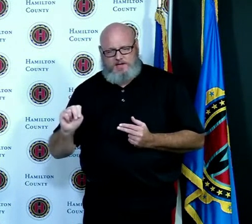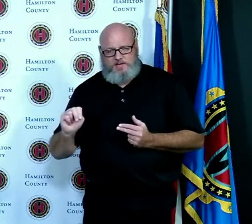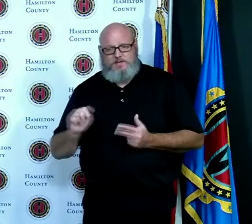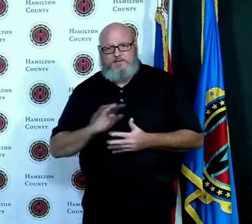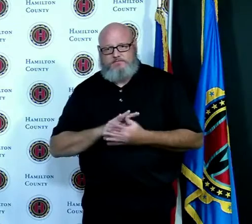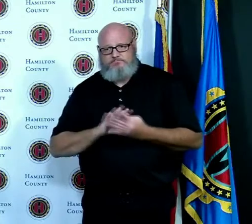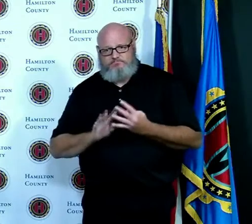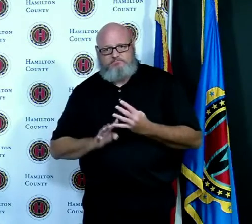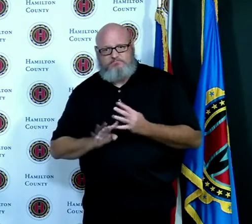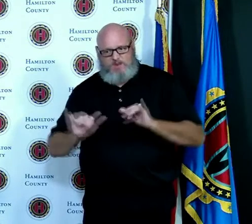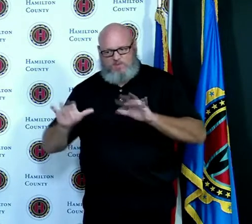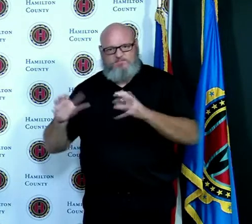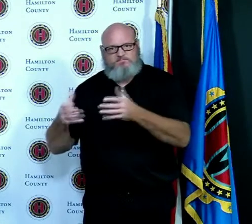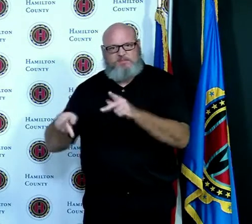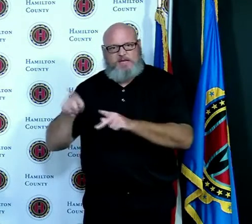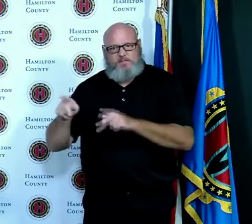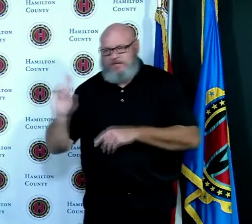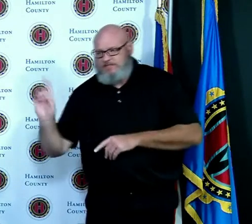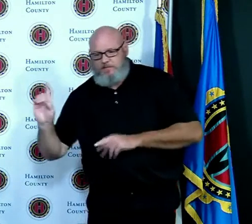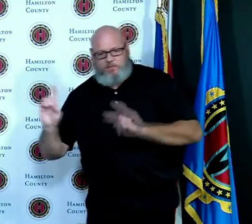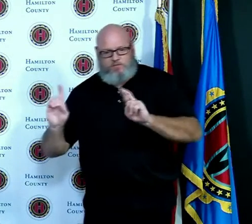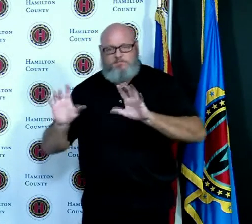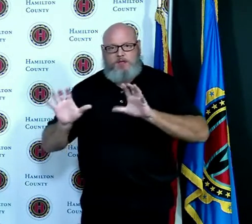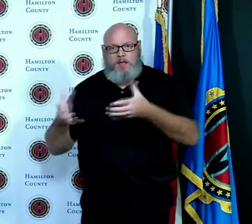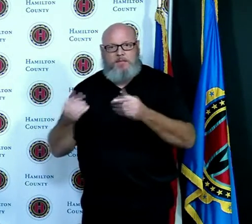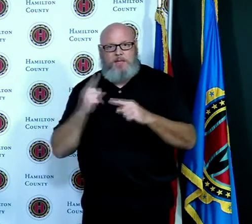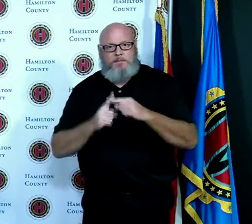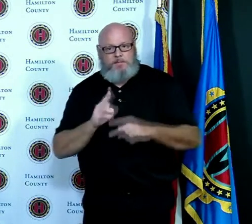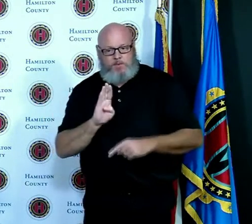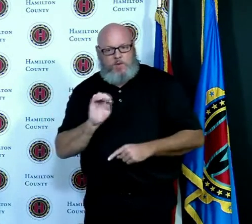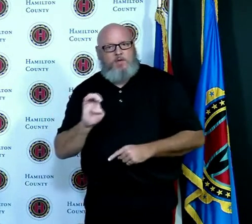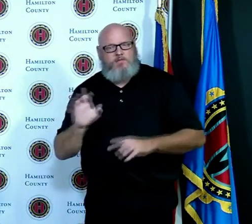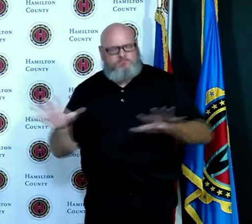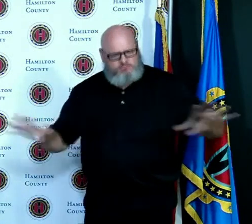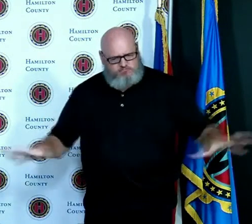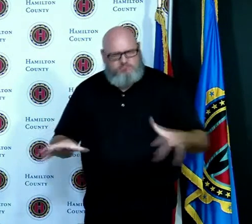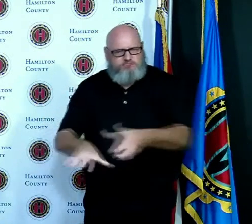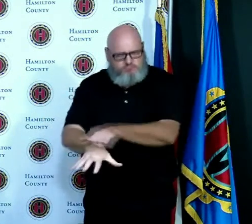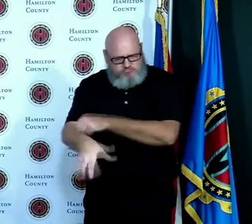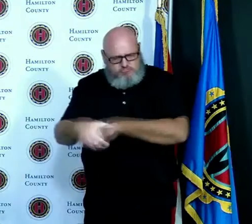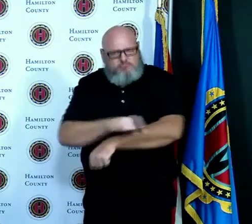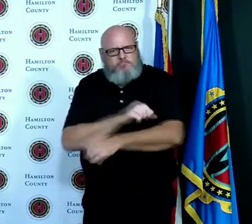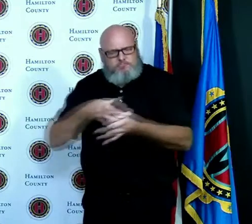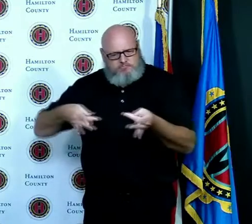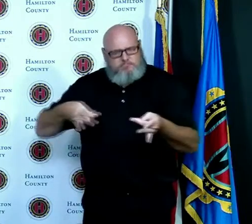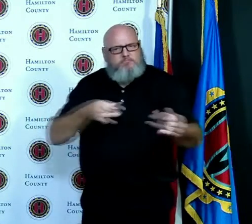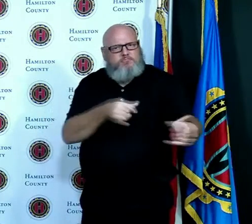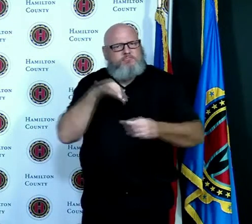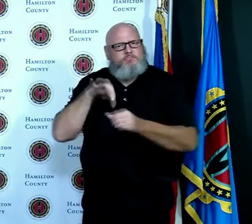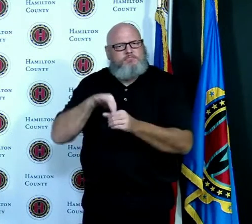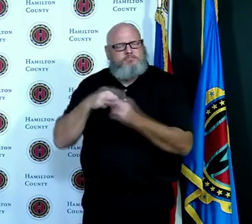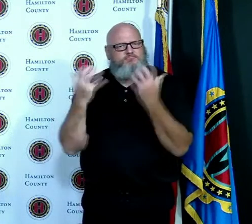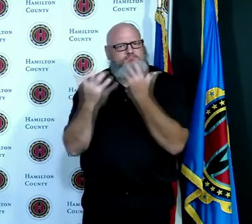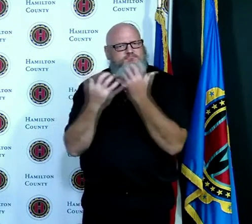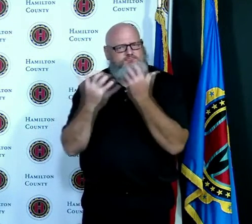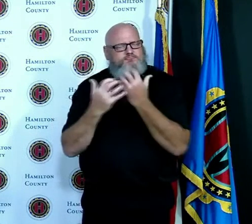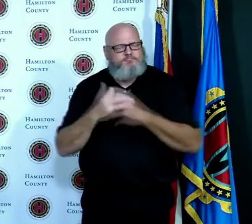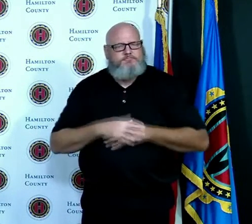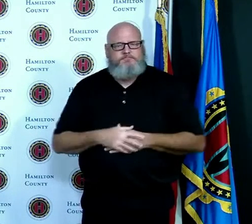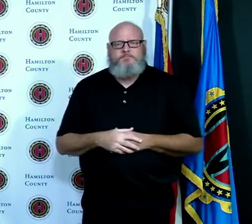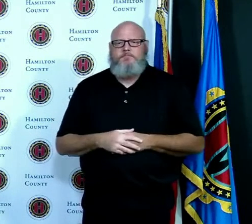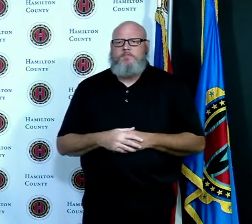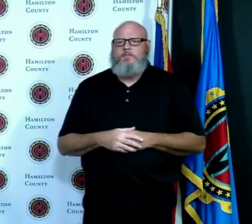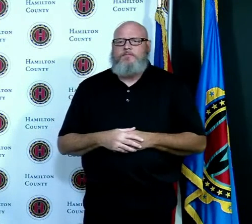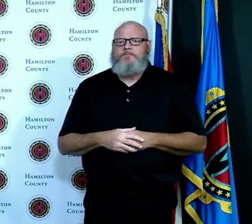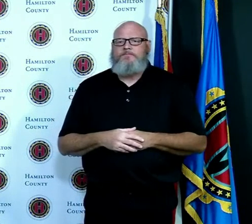a lot of new faces yesterday at the polling places because some of the older folks chose not to work the polls for